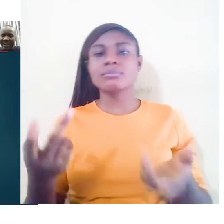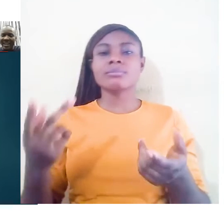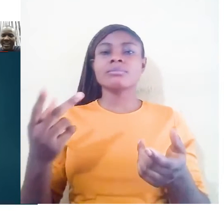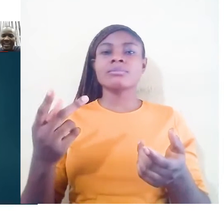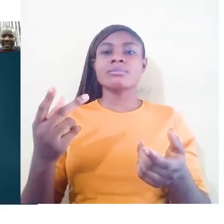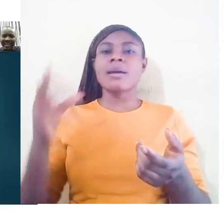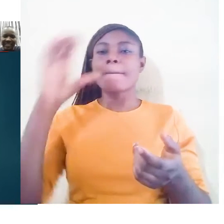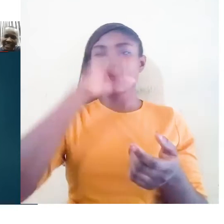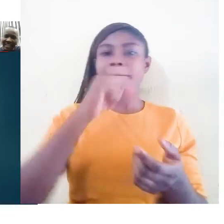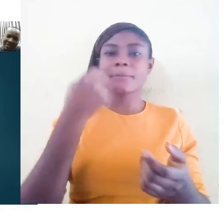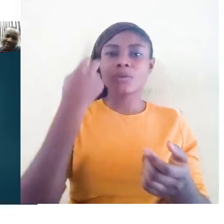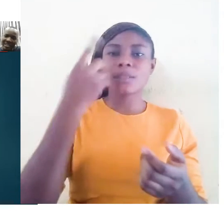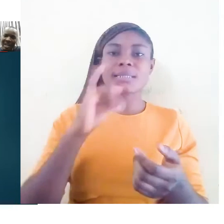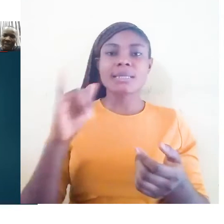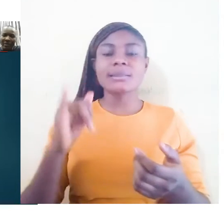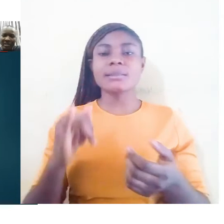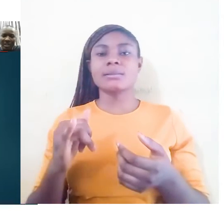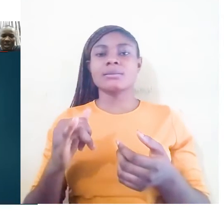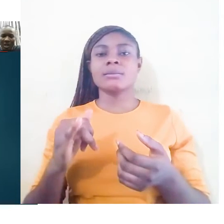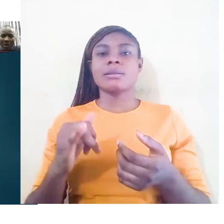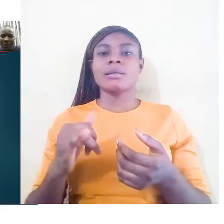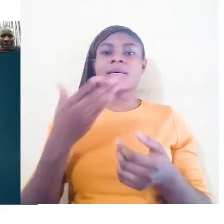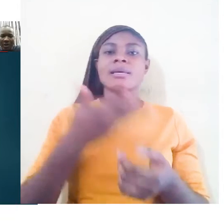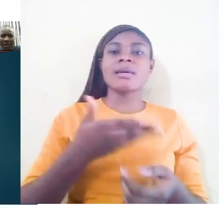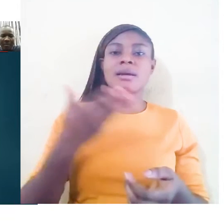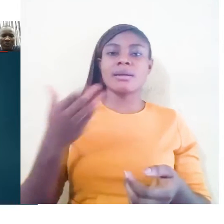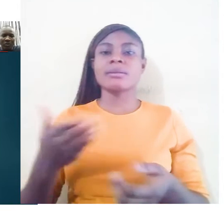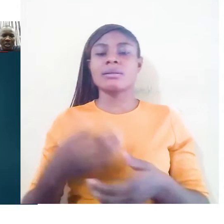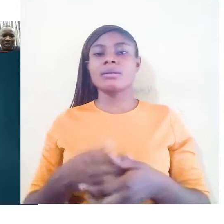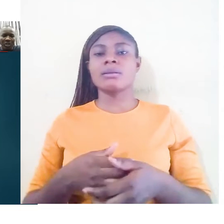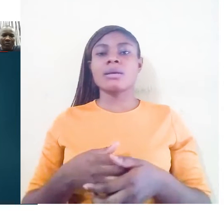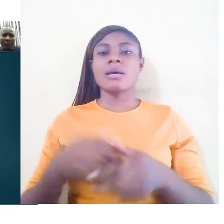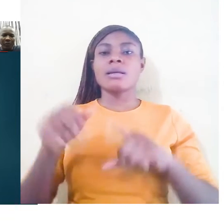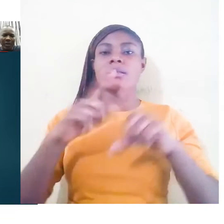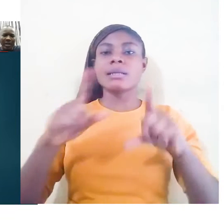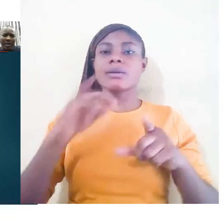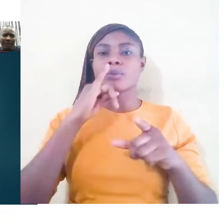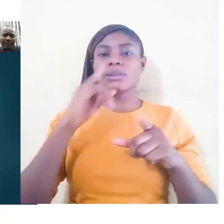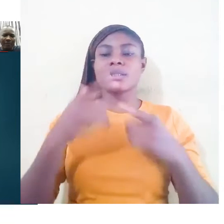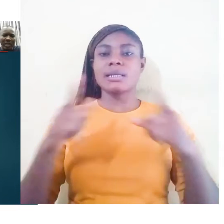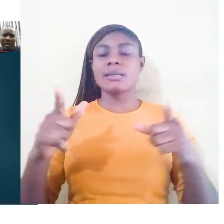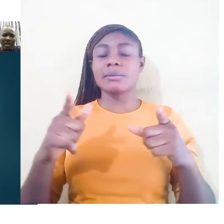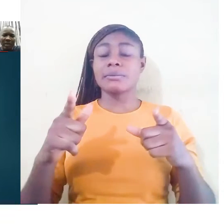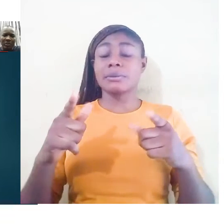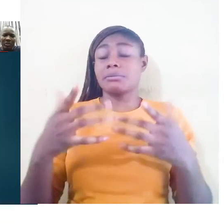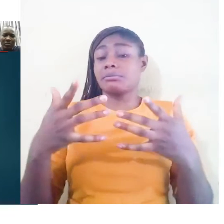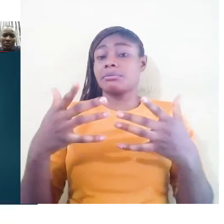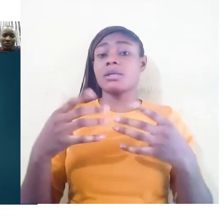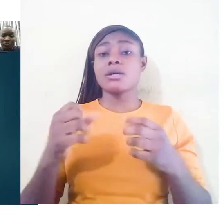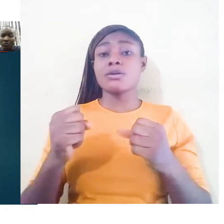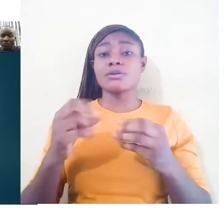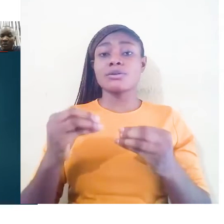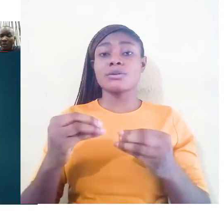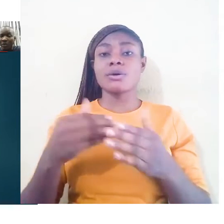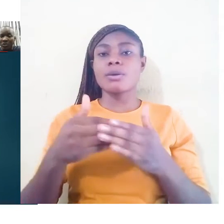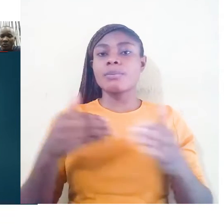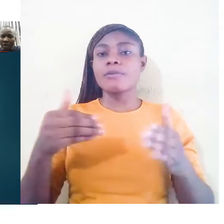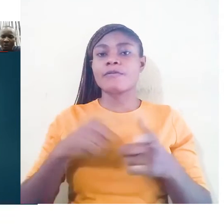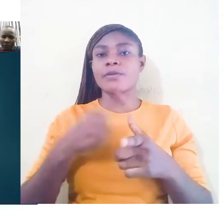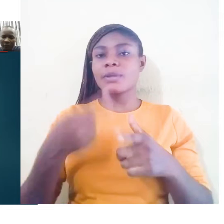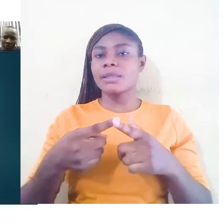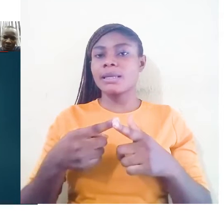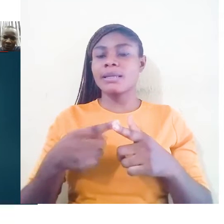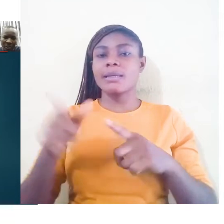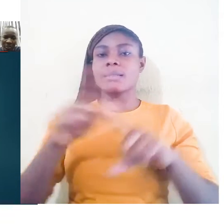here and there. Sign language, a language or thereabouts. So before then, sign languages